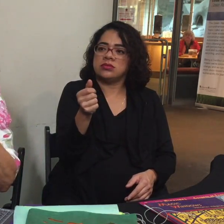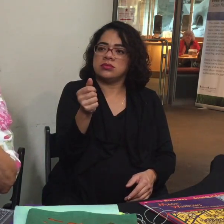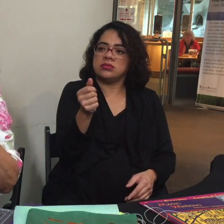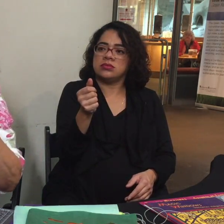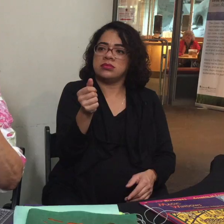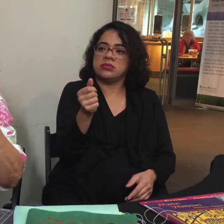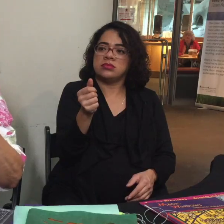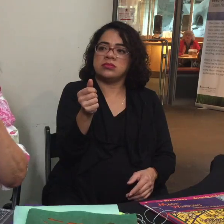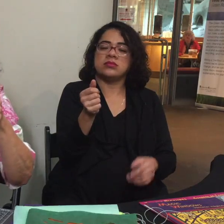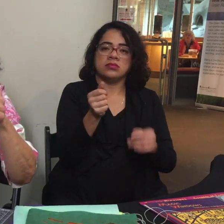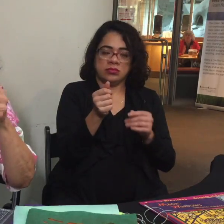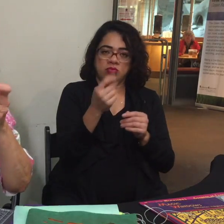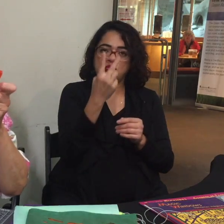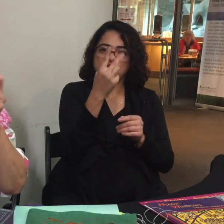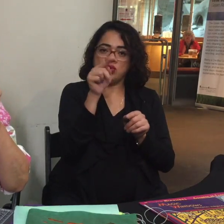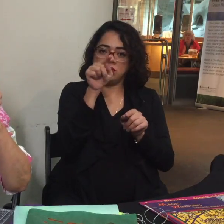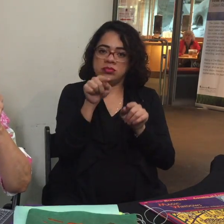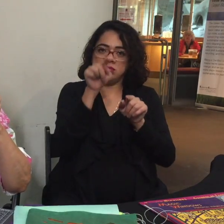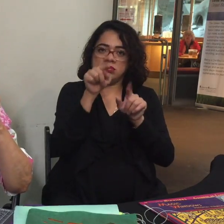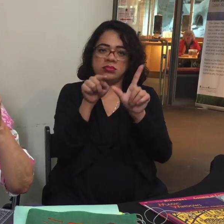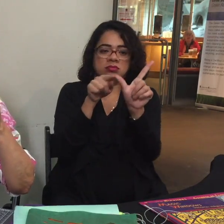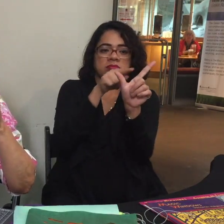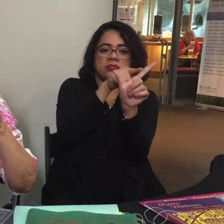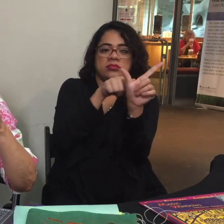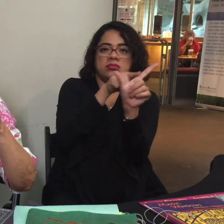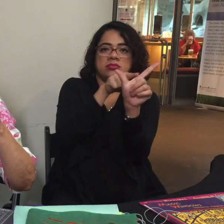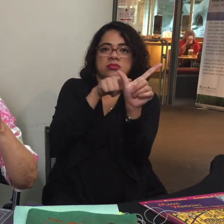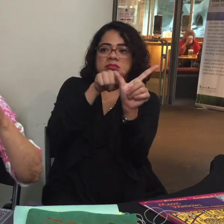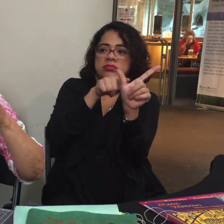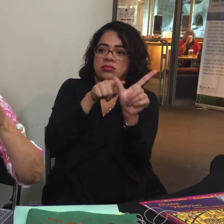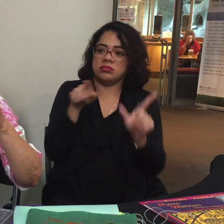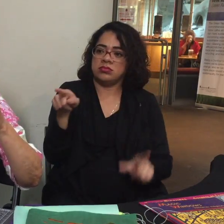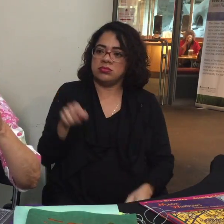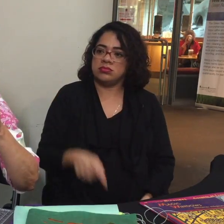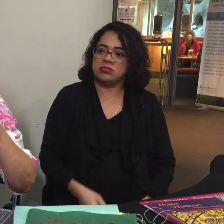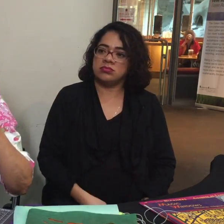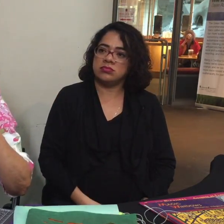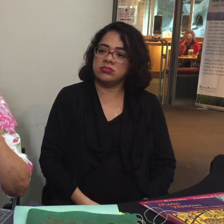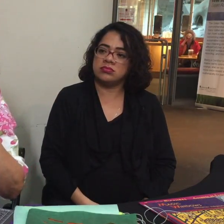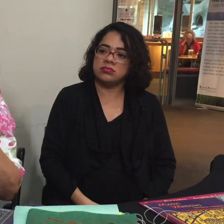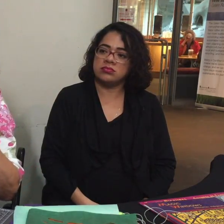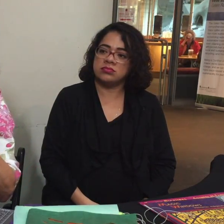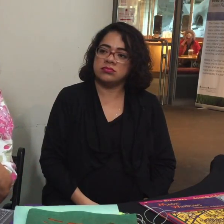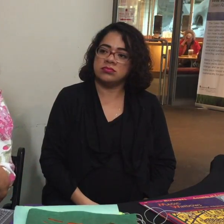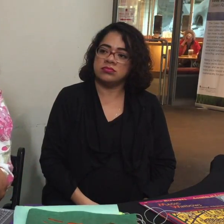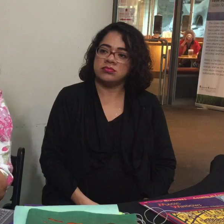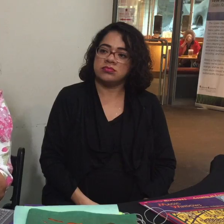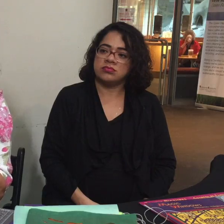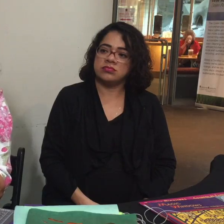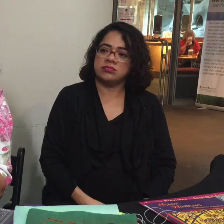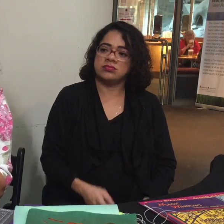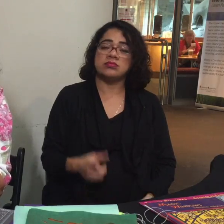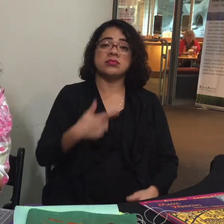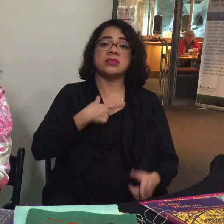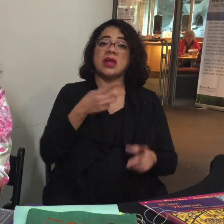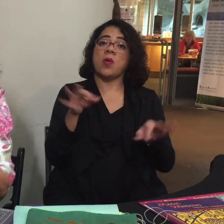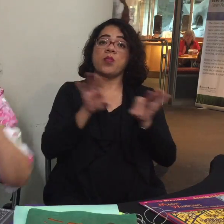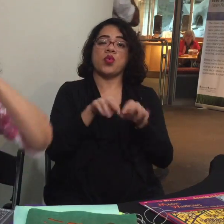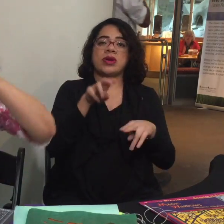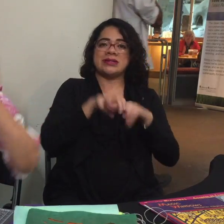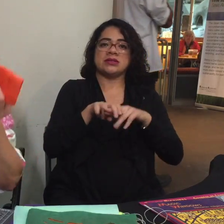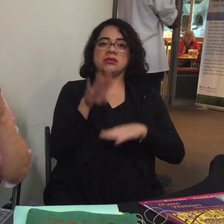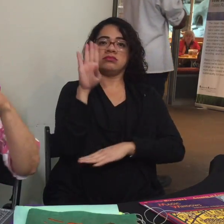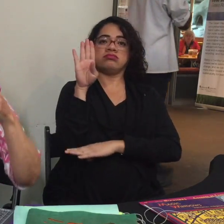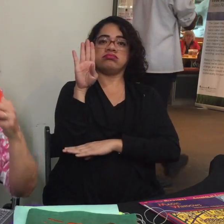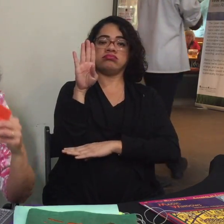side and from this side. And so when I'm cutting, I like to sit up straight so that I have full arm movement.